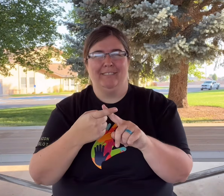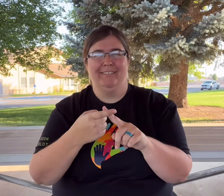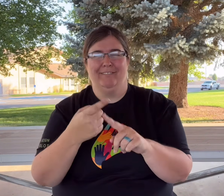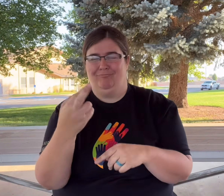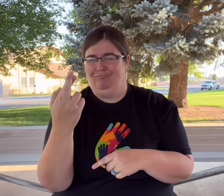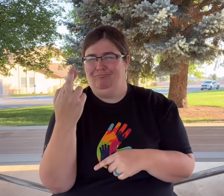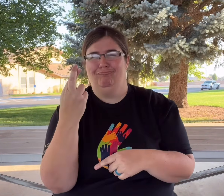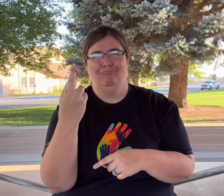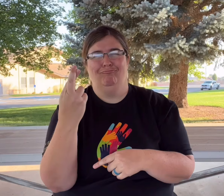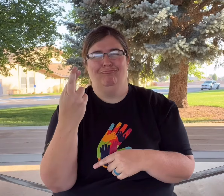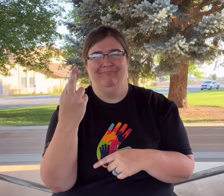best bud.